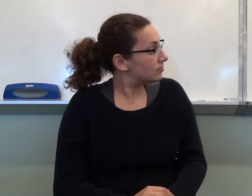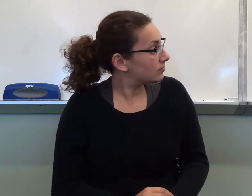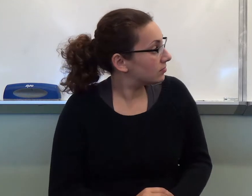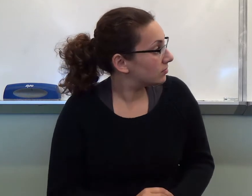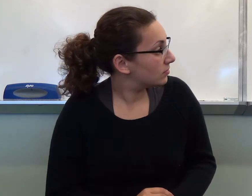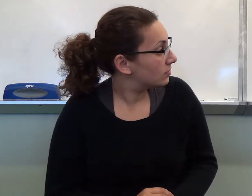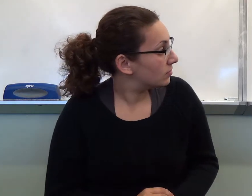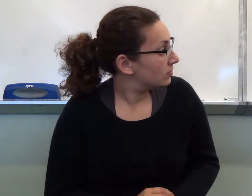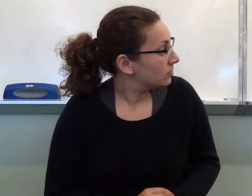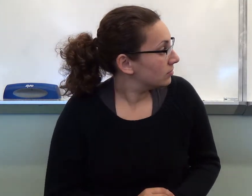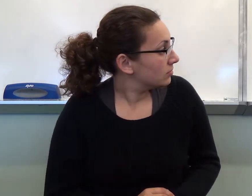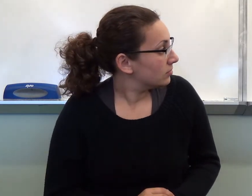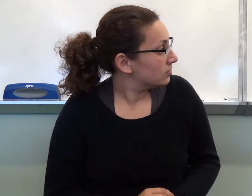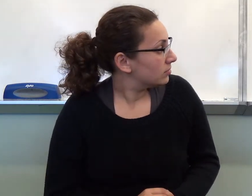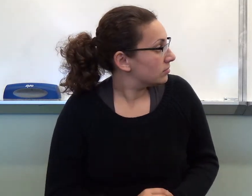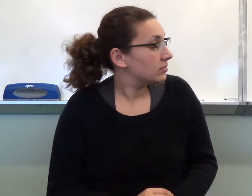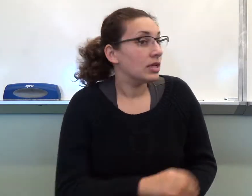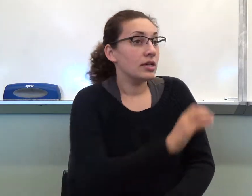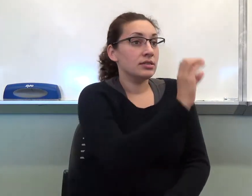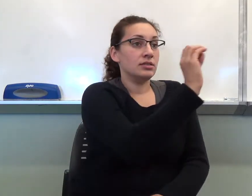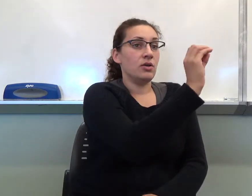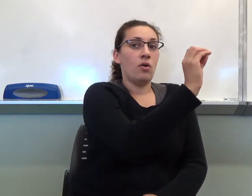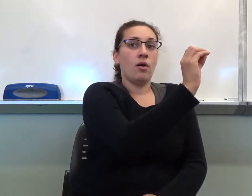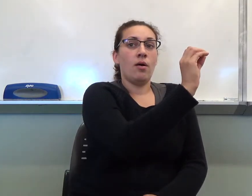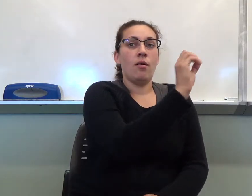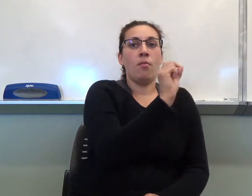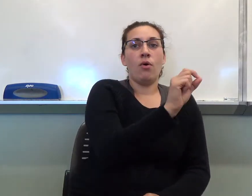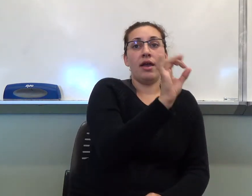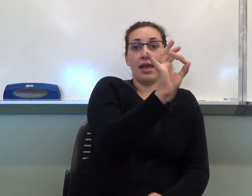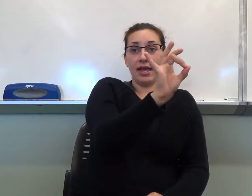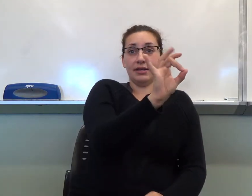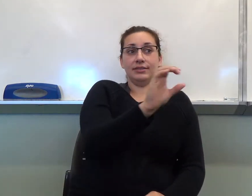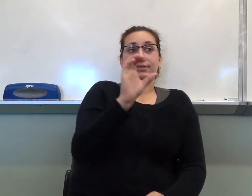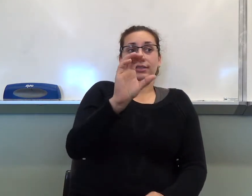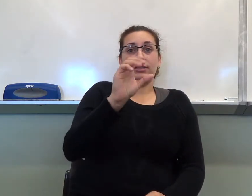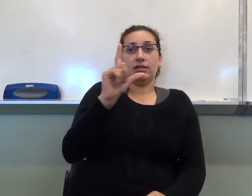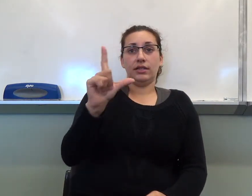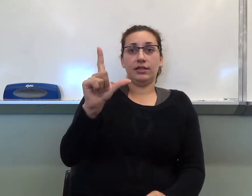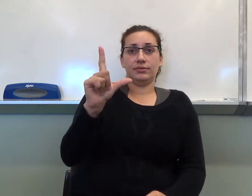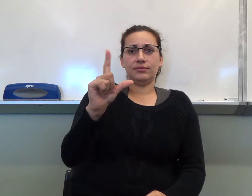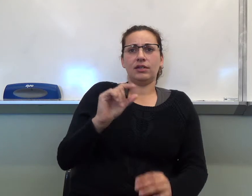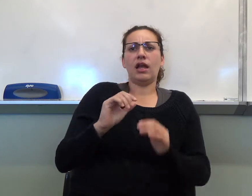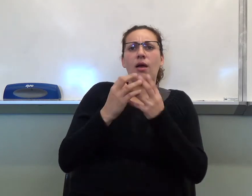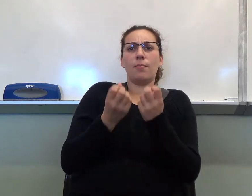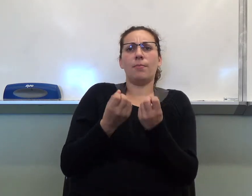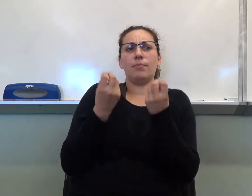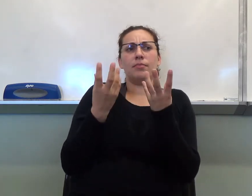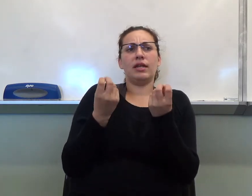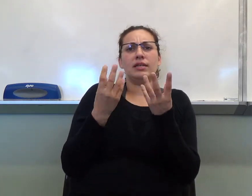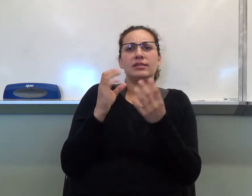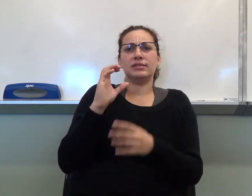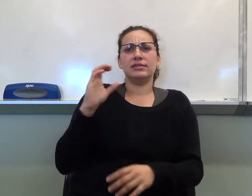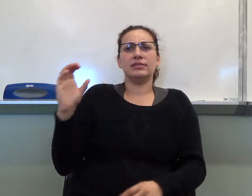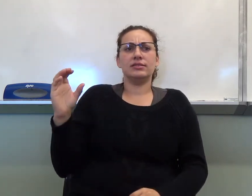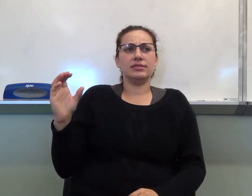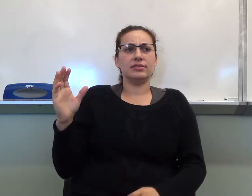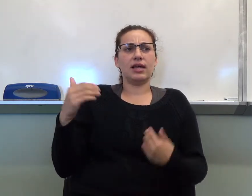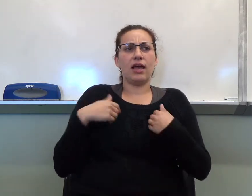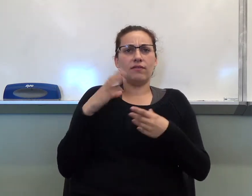to 0.8 centiliters. The question is, how many cc's is that? That's a little